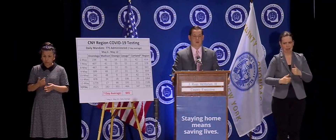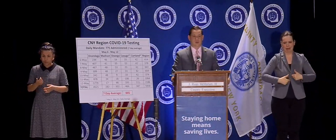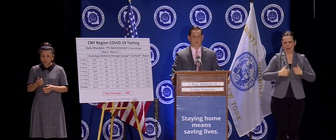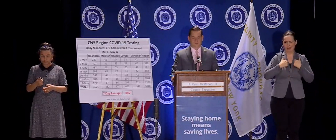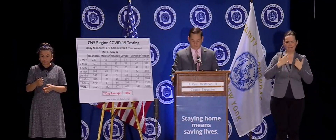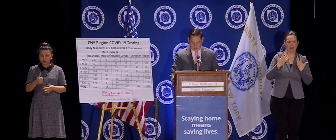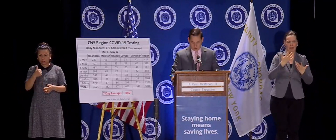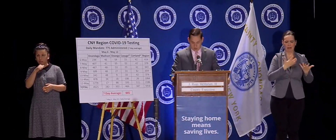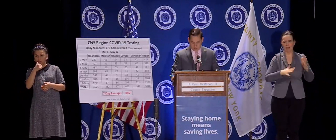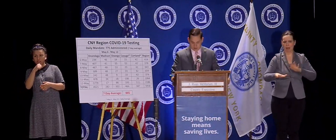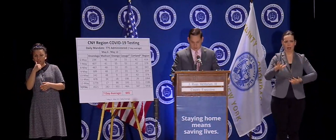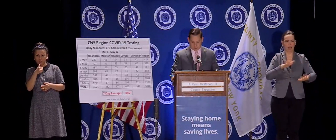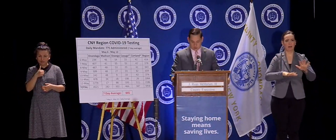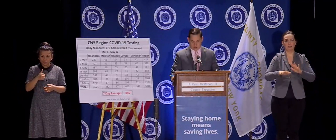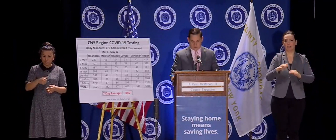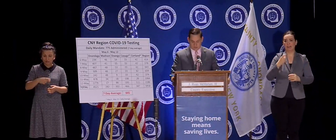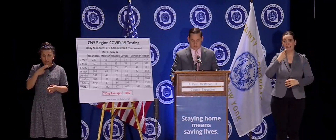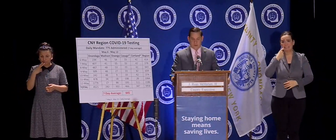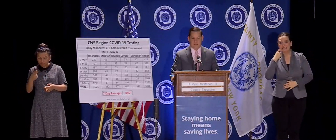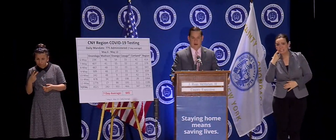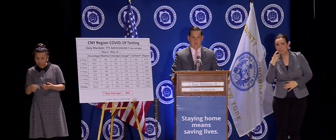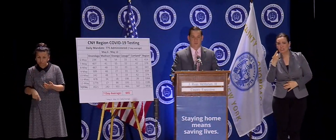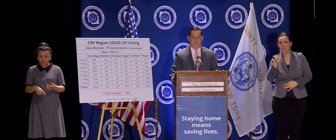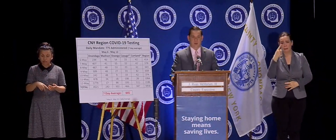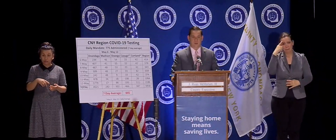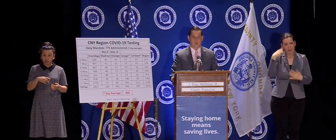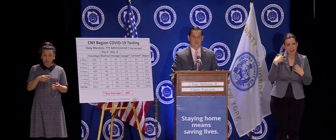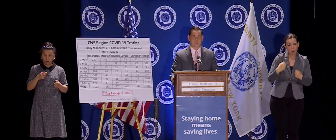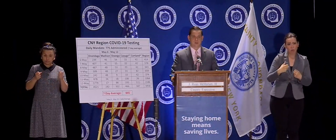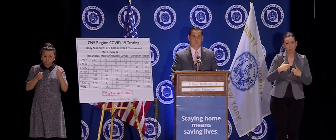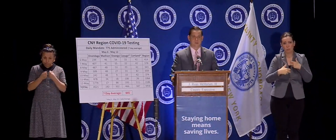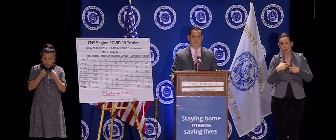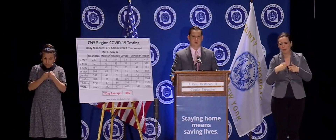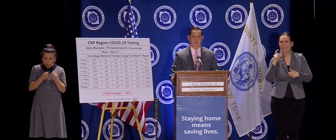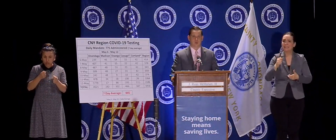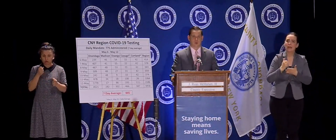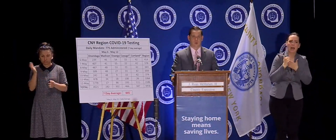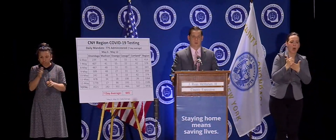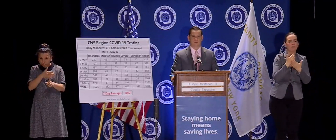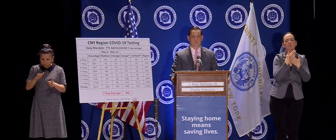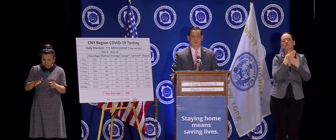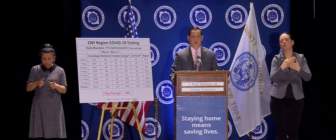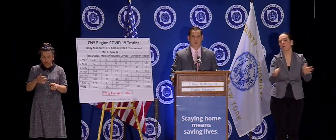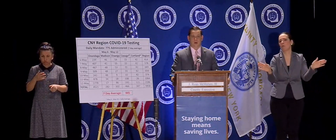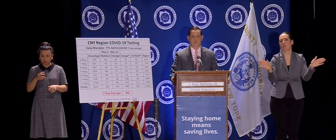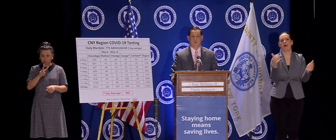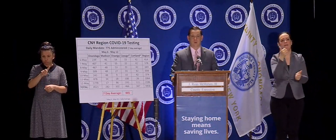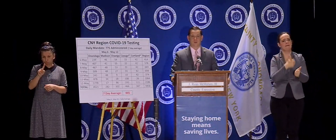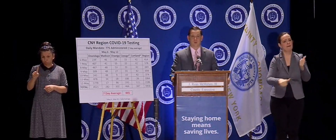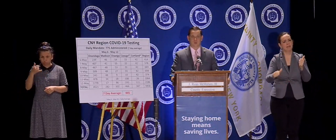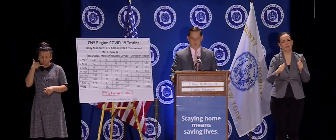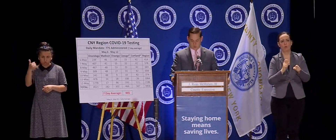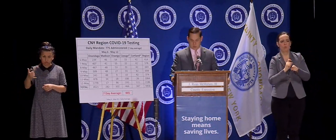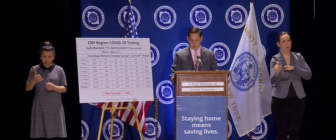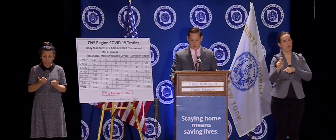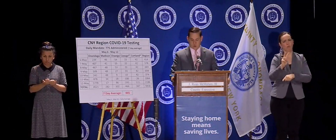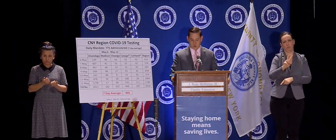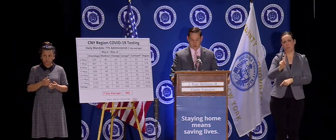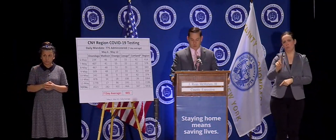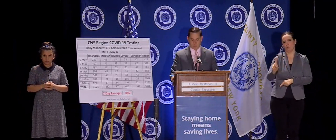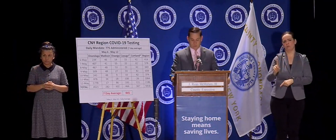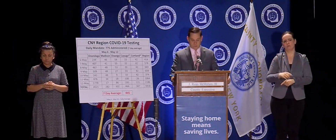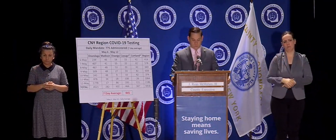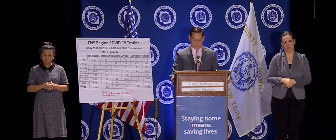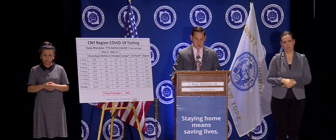mental health, and certainly if people need help, please, please, please call 211 for social and